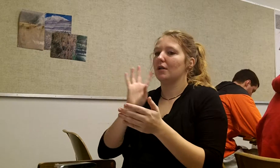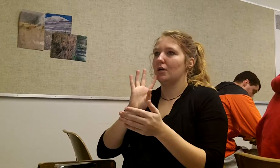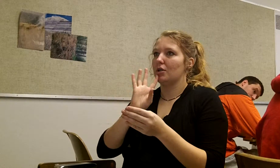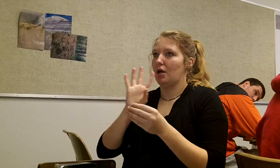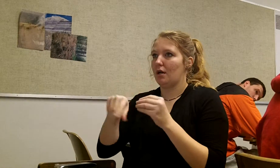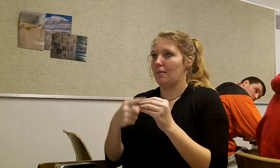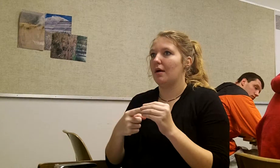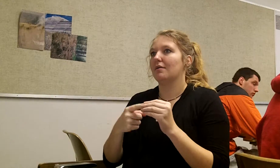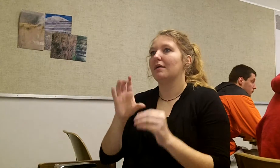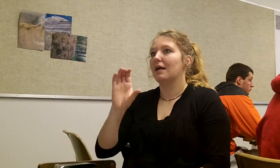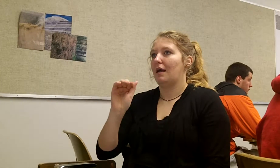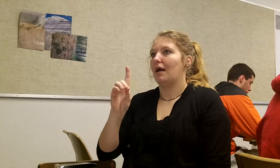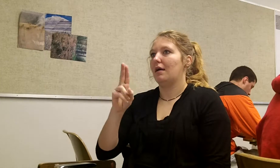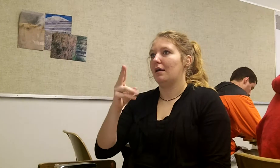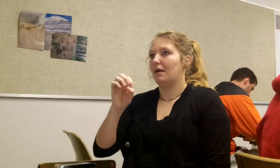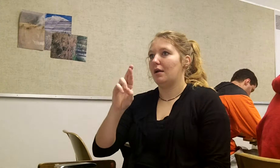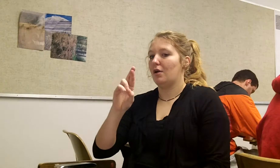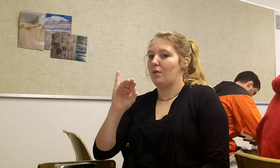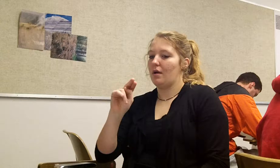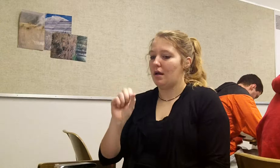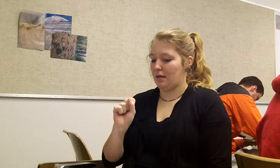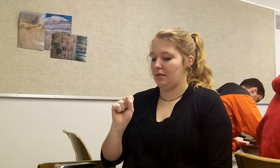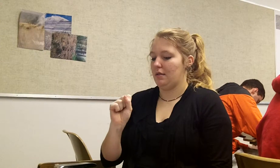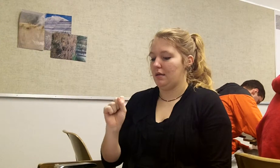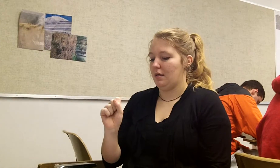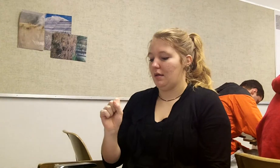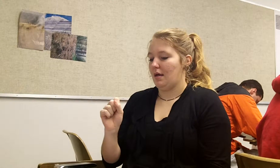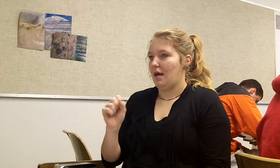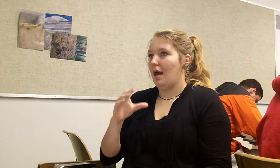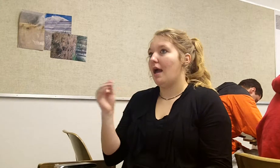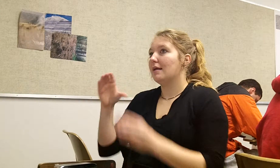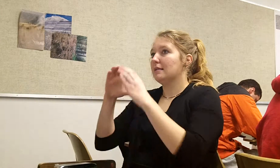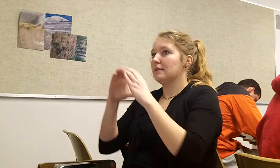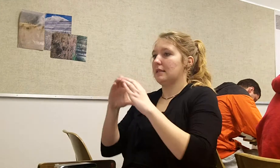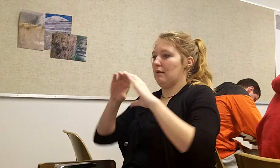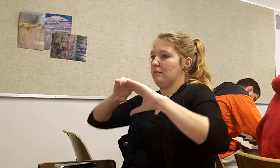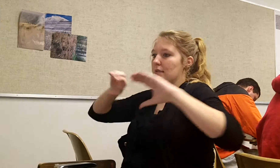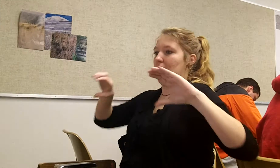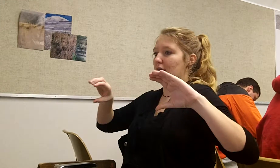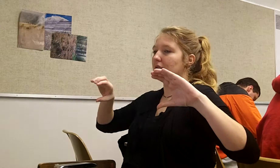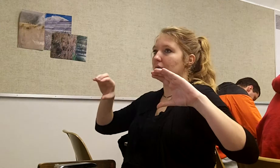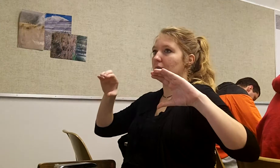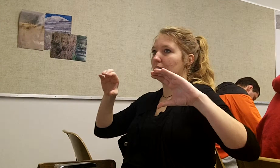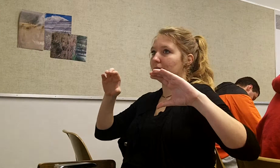cadherins and cell-cell connections via cadherins. Then we talked about induction and